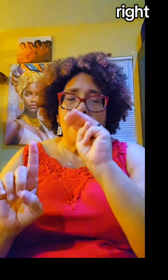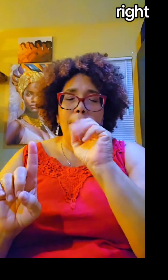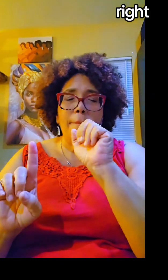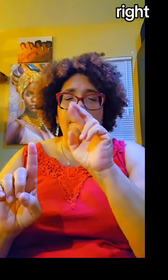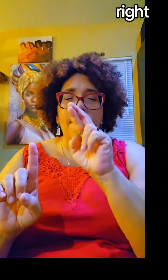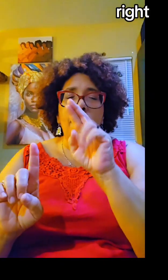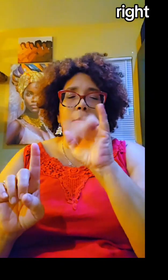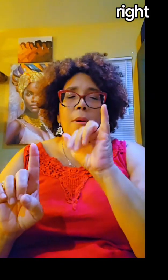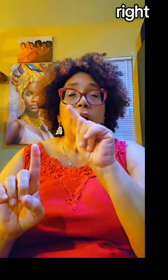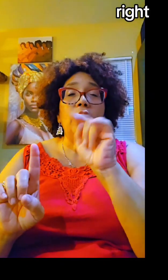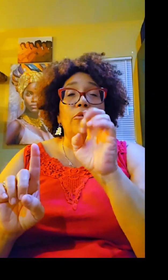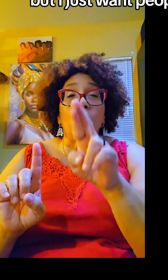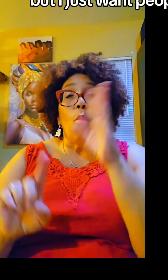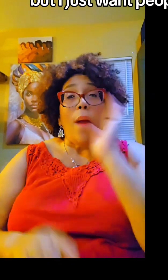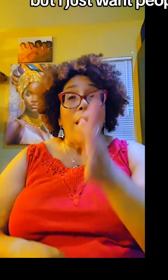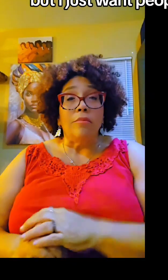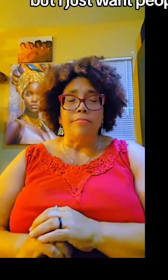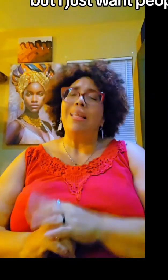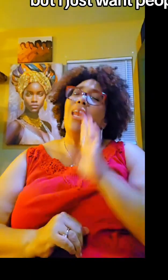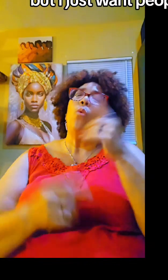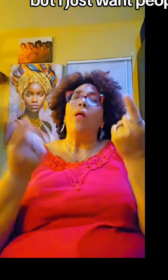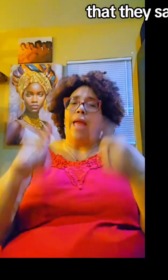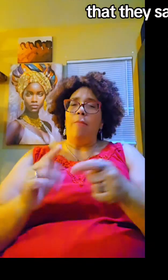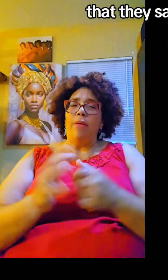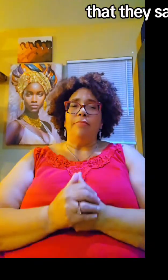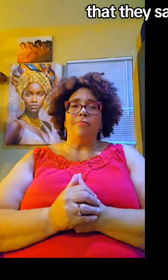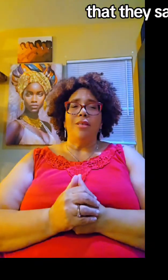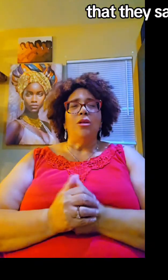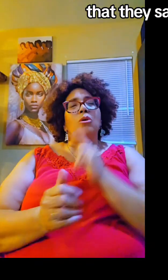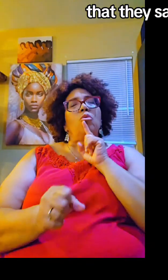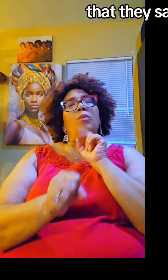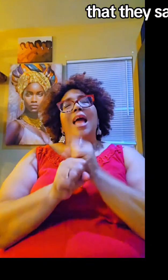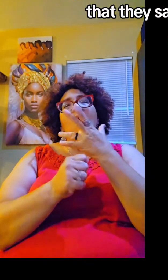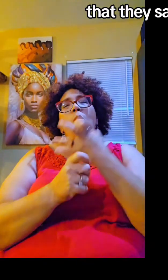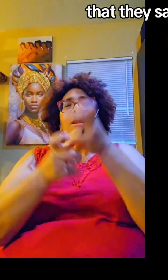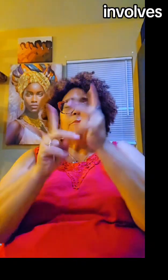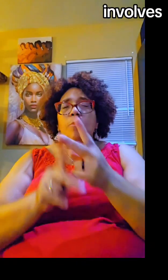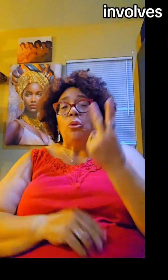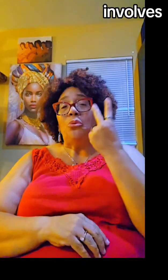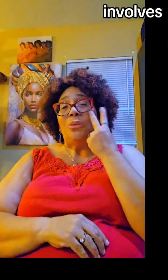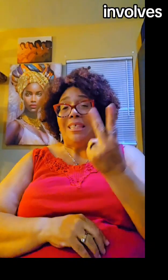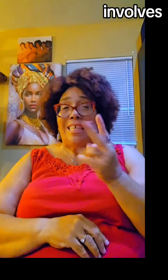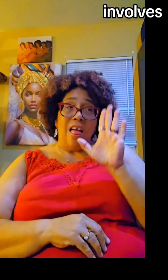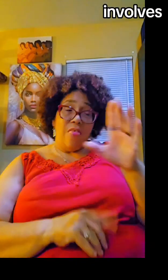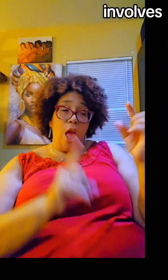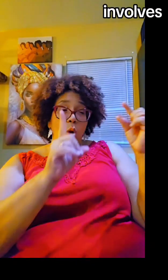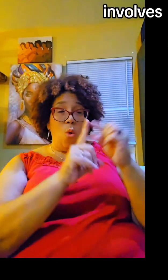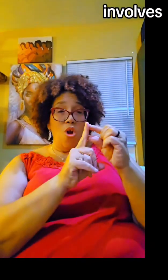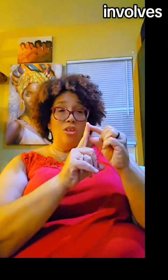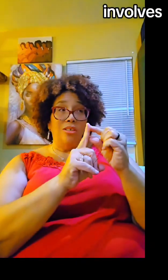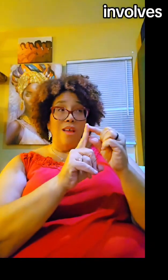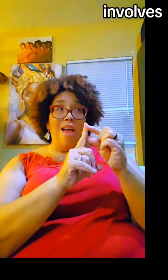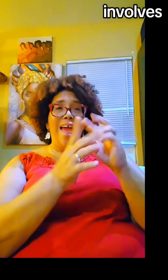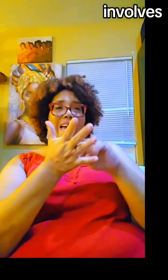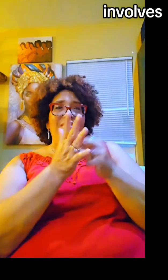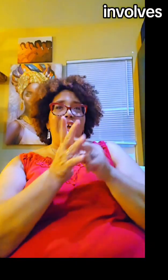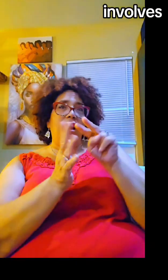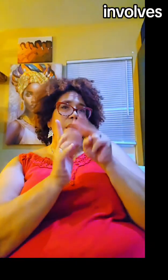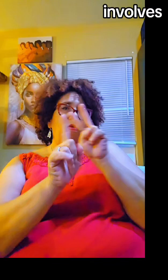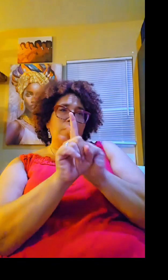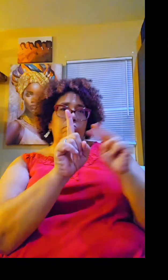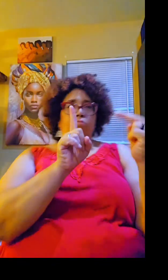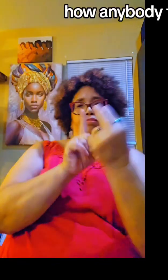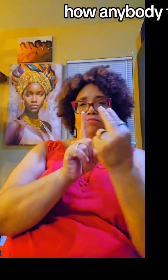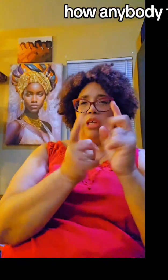going to happen, right? But I just want people to, one, see the hypocrisy in certain things that they say, given who or what the situation